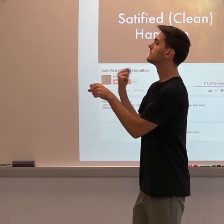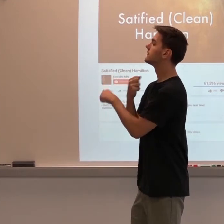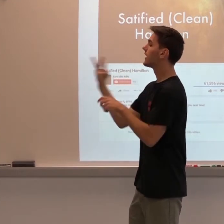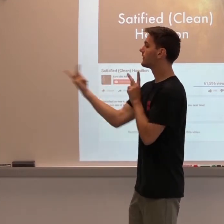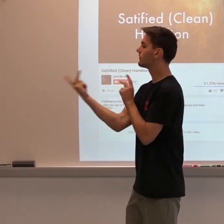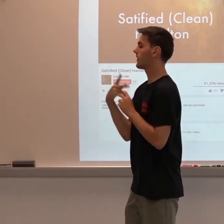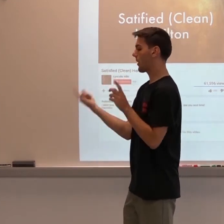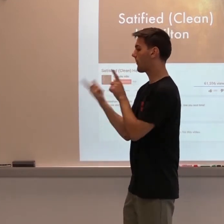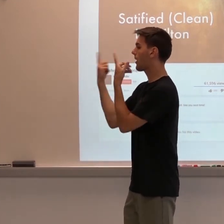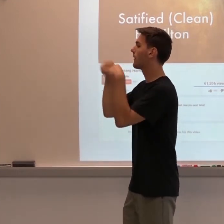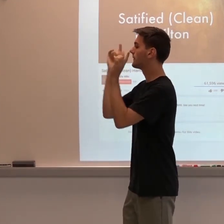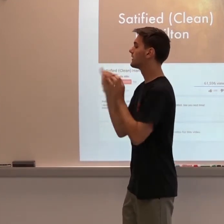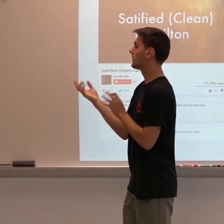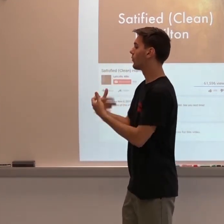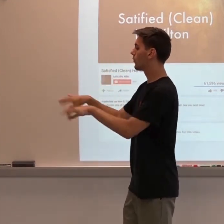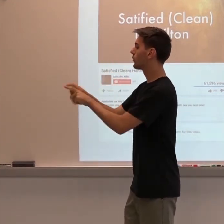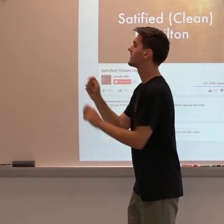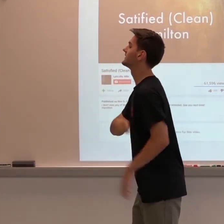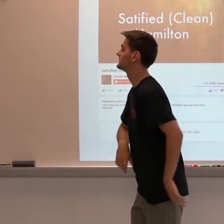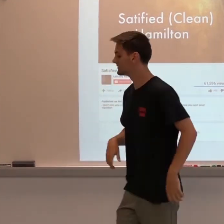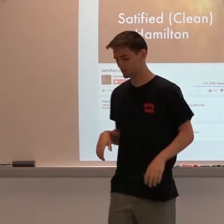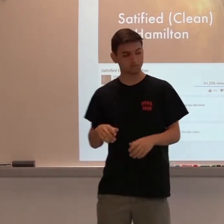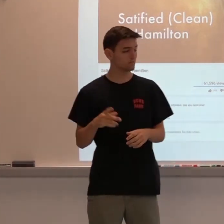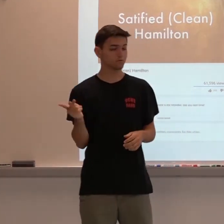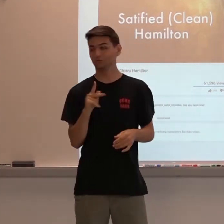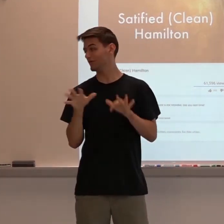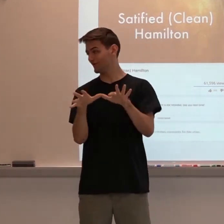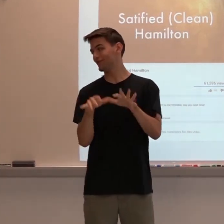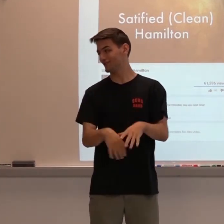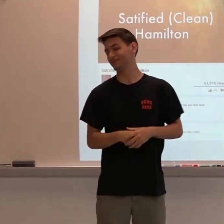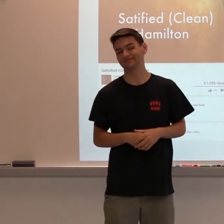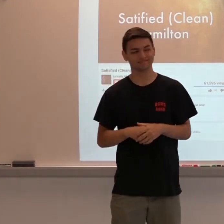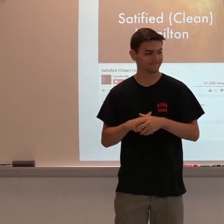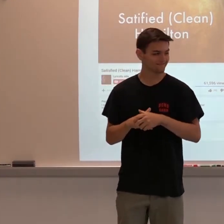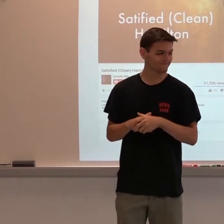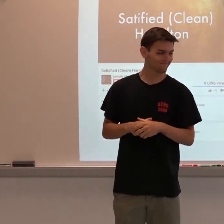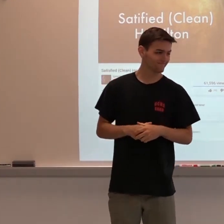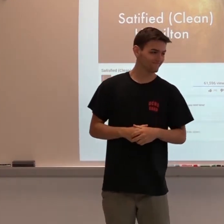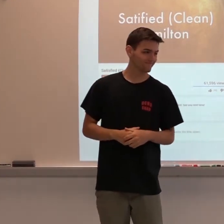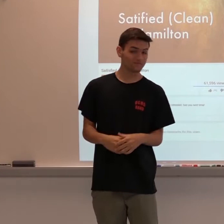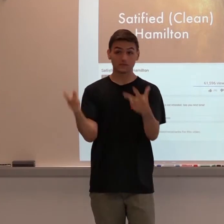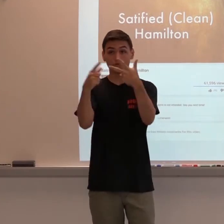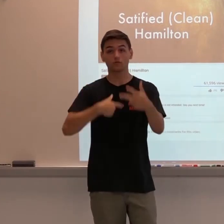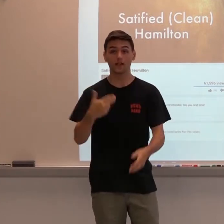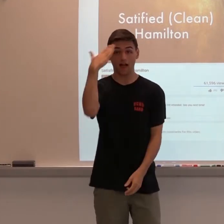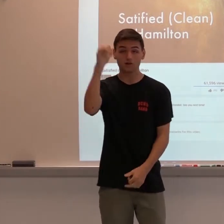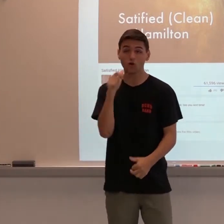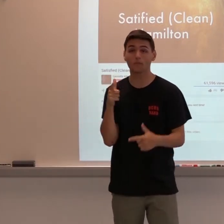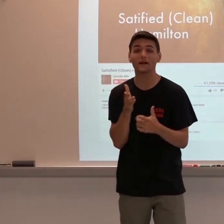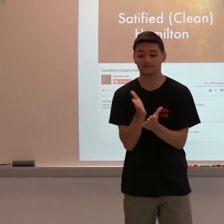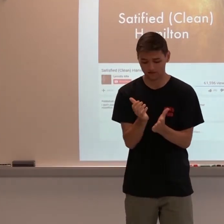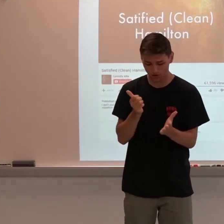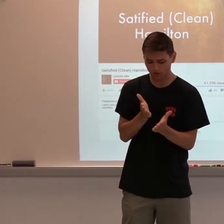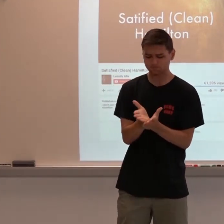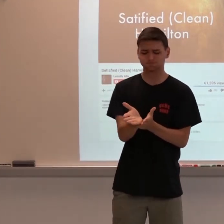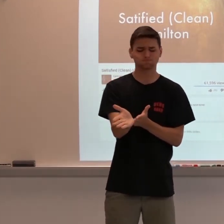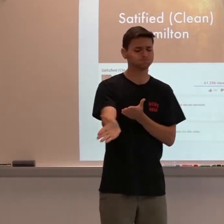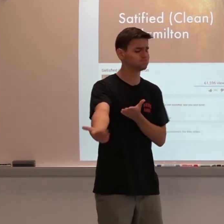fighting a war for us to meet, it will have been worth it. I'll leave you to it. I know my sister like I know